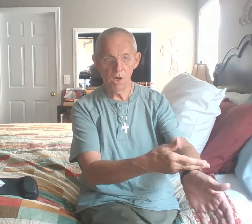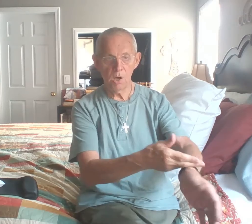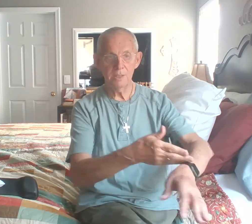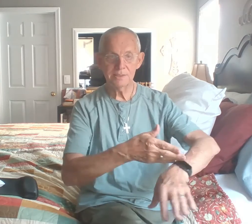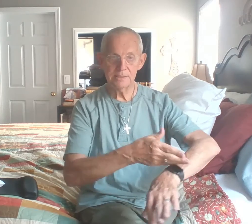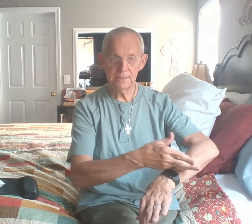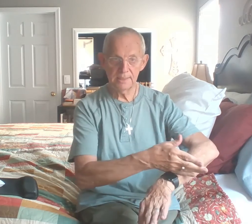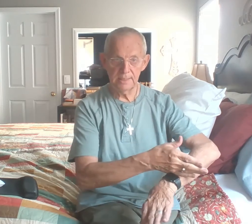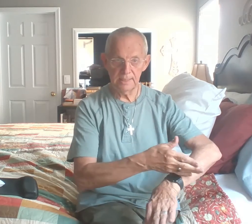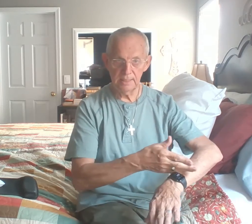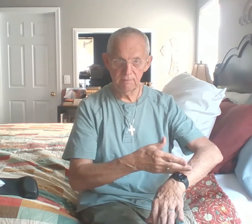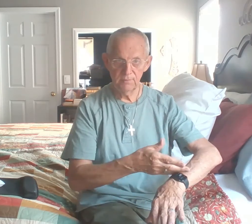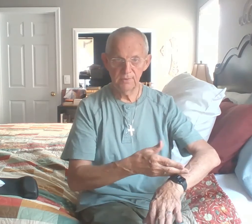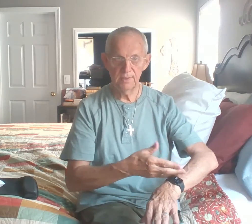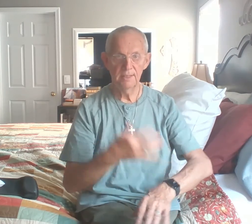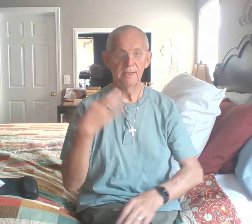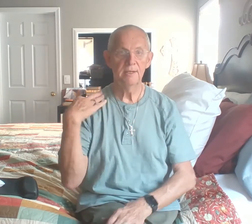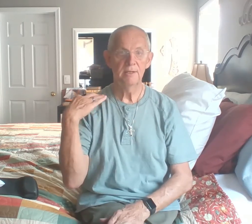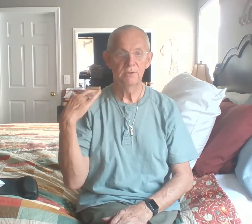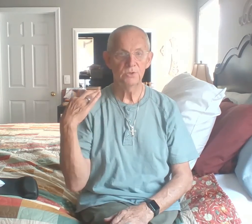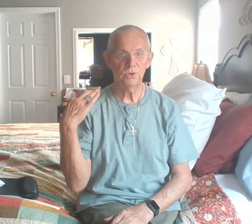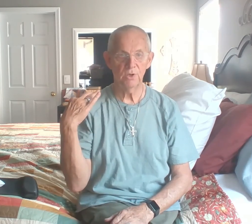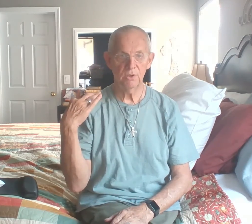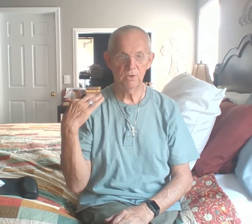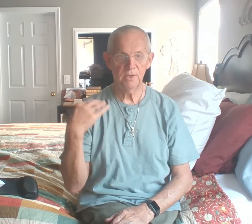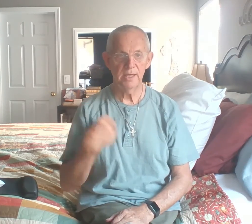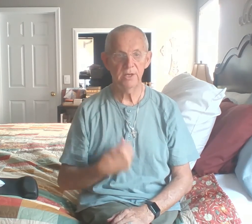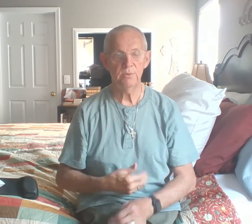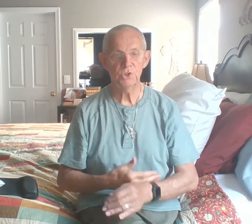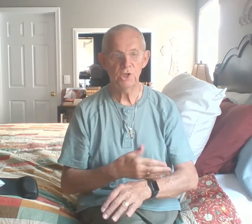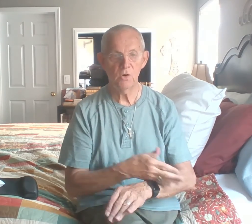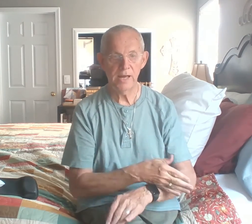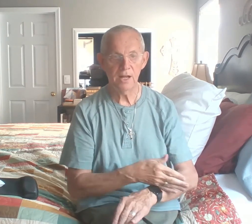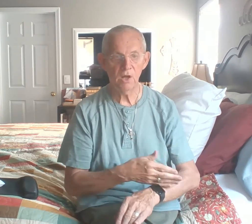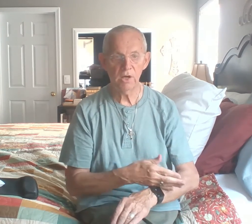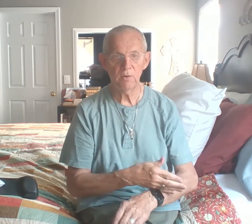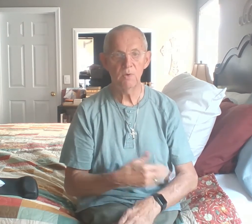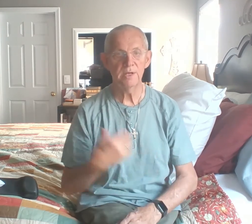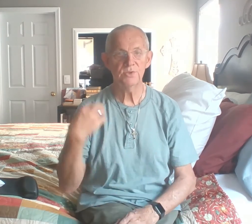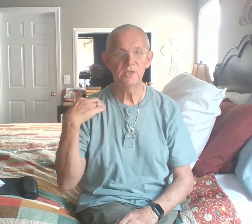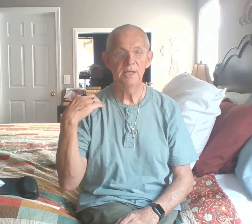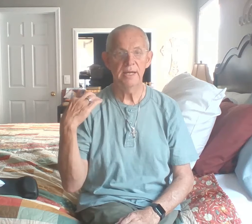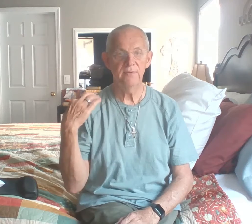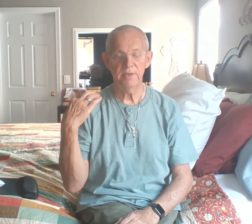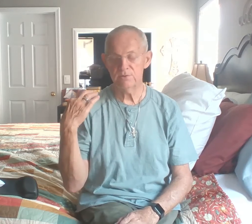long sleeve shirt, okay? You would show how long it was, and then shirt.